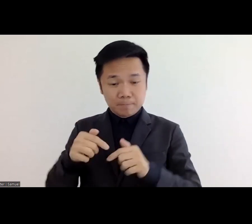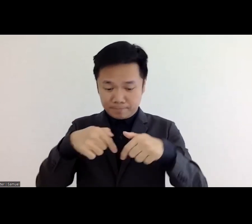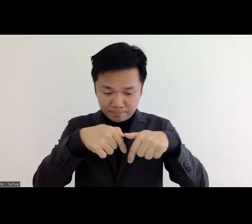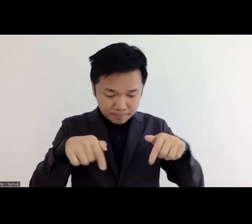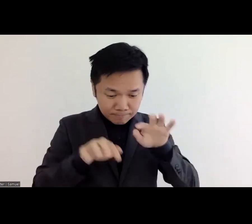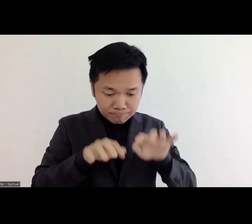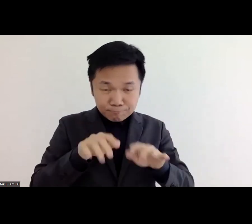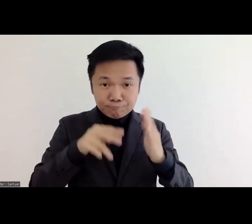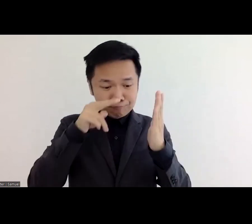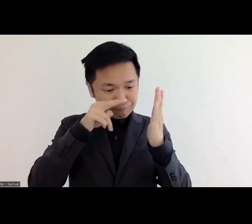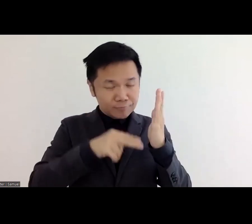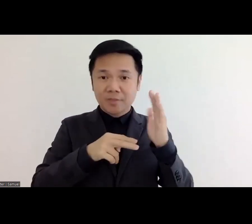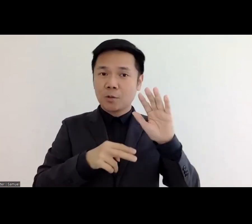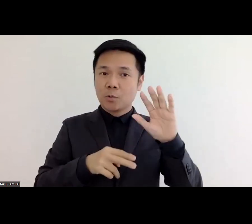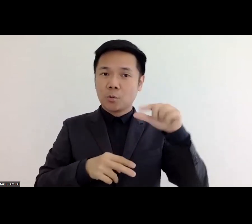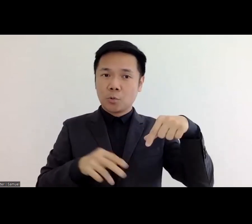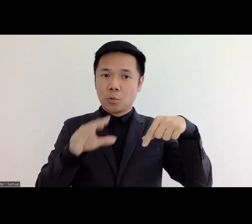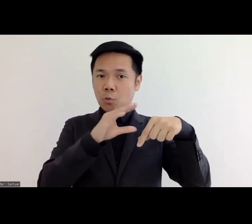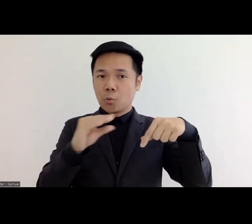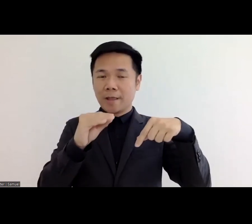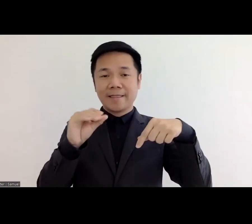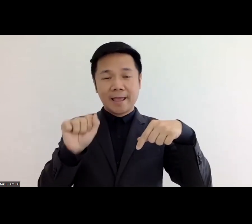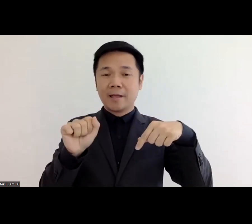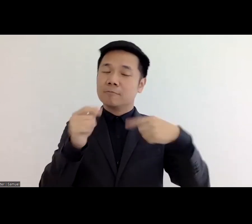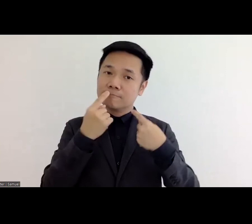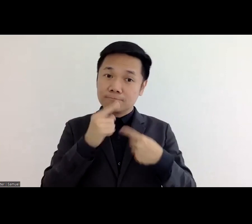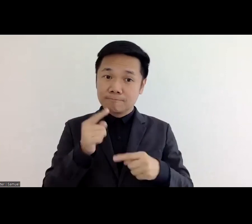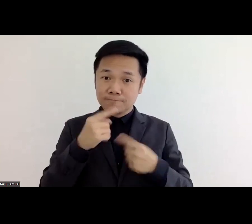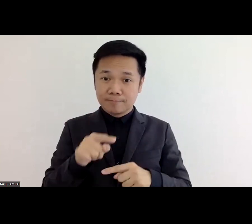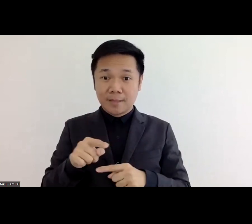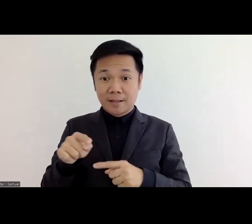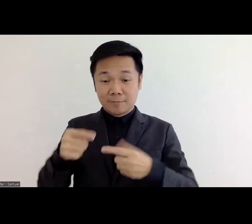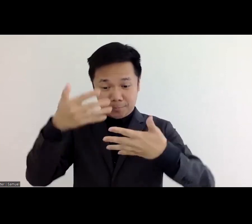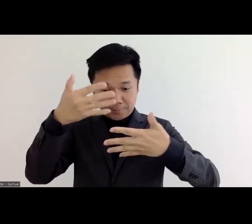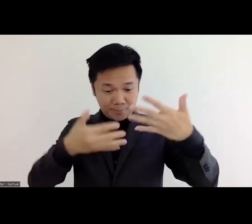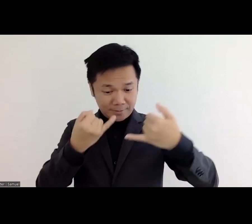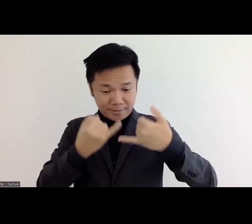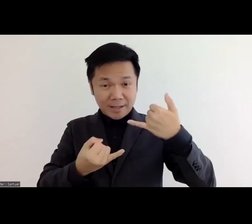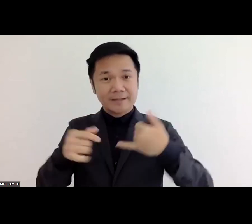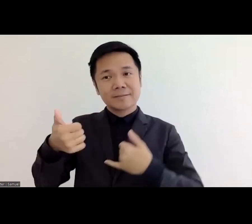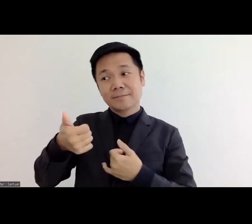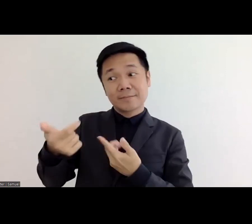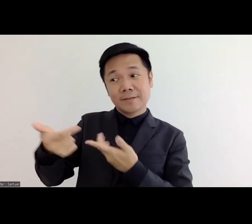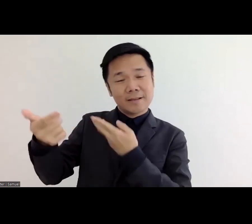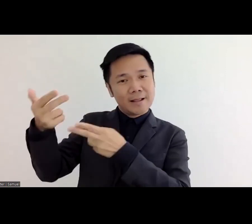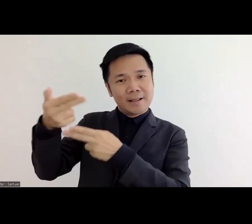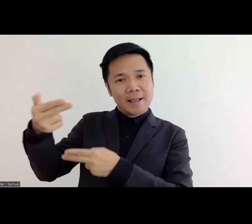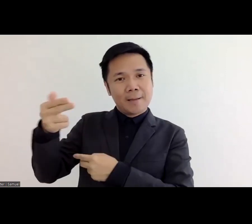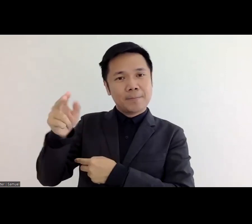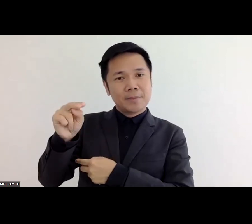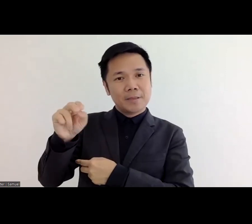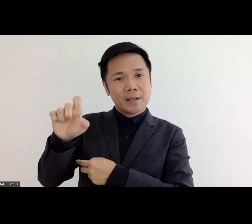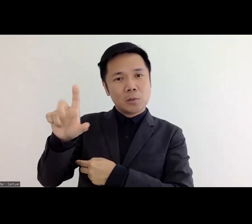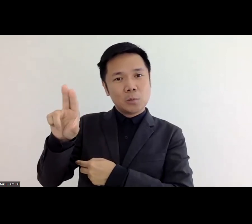uh, Q&A section is responded. The last one is responded by Niluka very